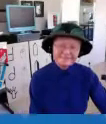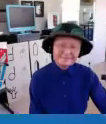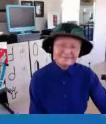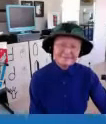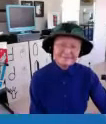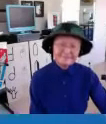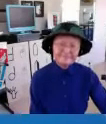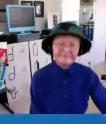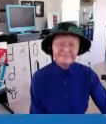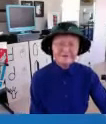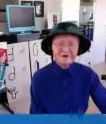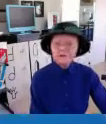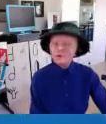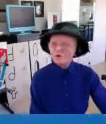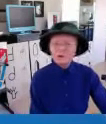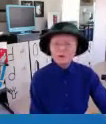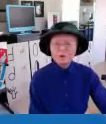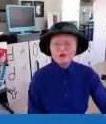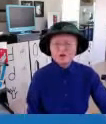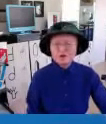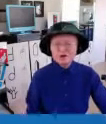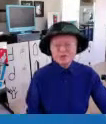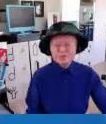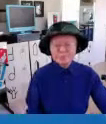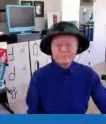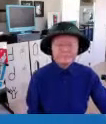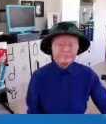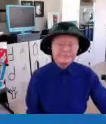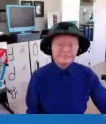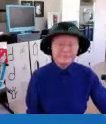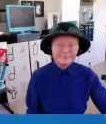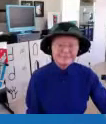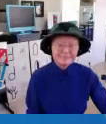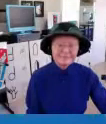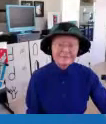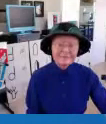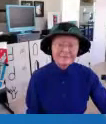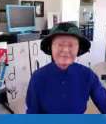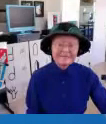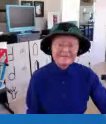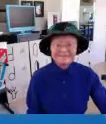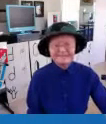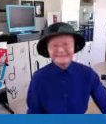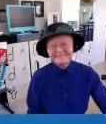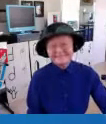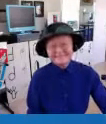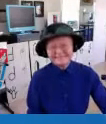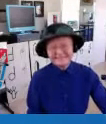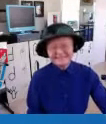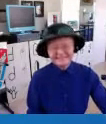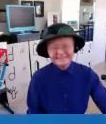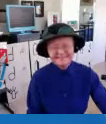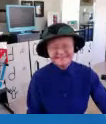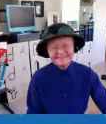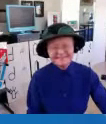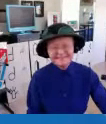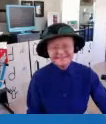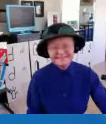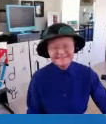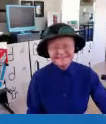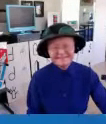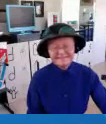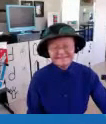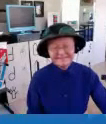signer. Now here's the first one where we're not using one finger to draw the eyebrow, but we're kind of depicting